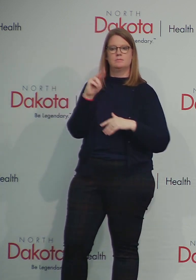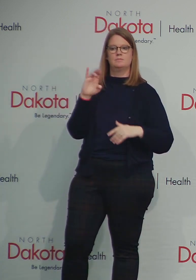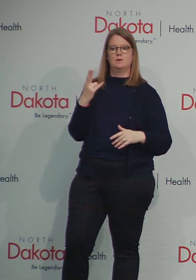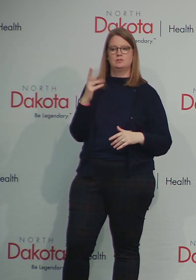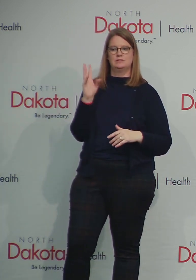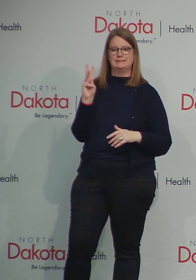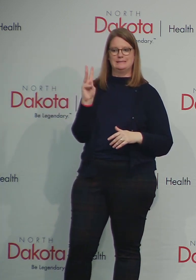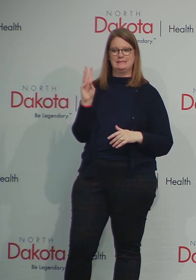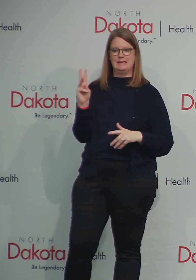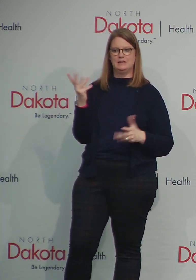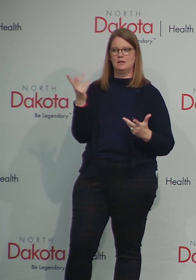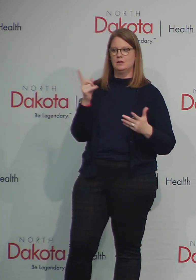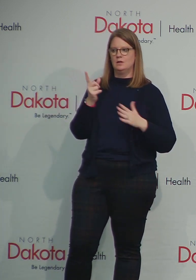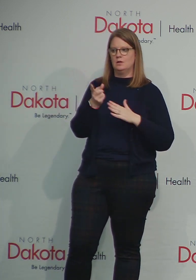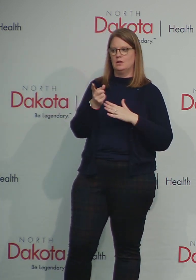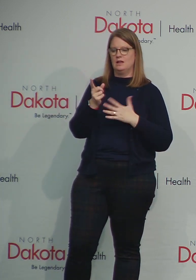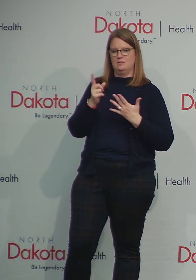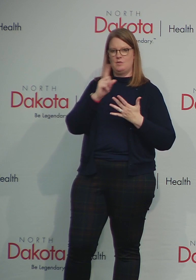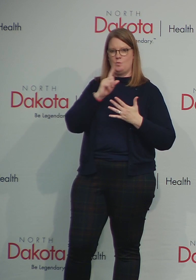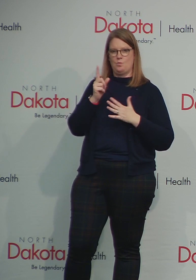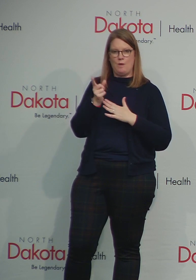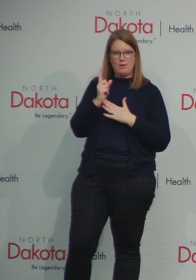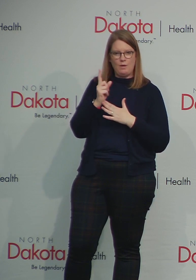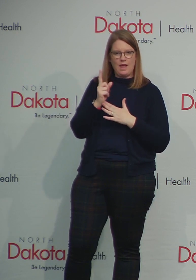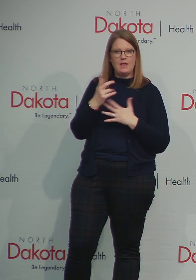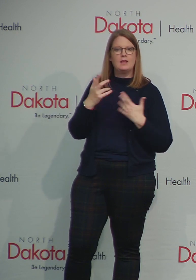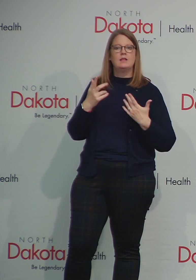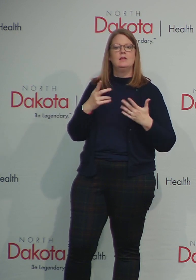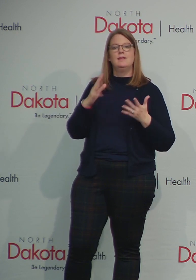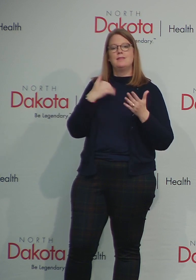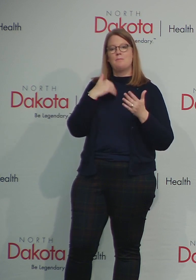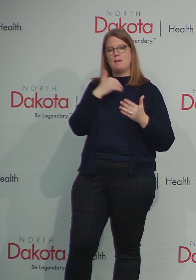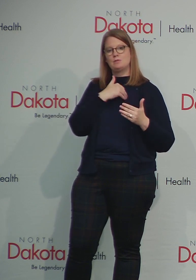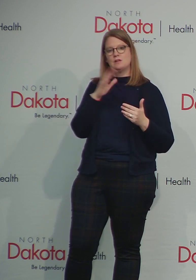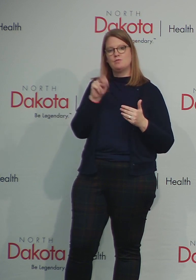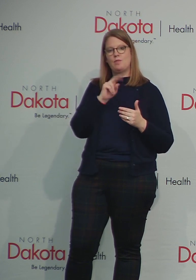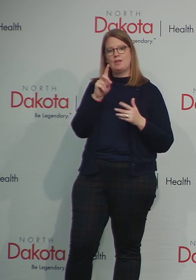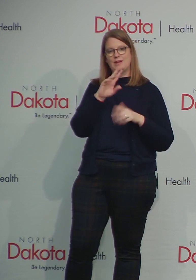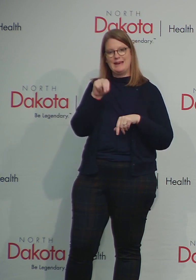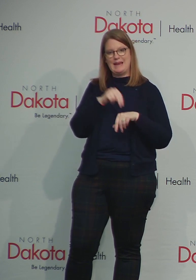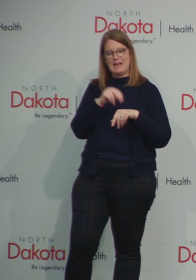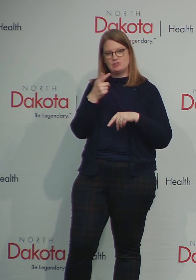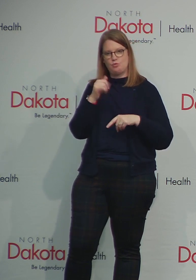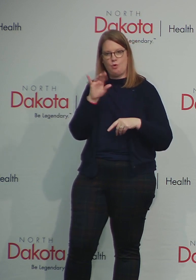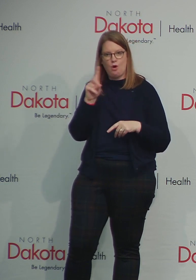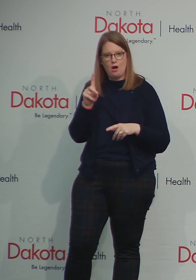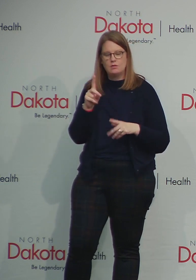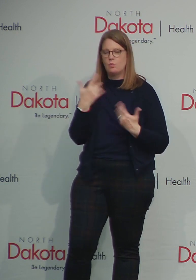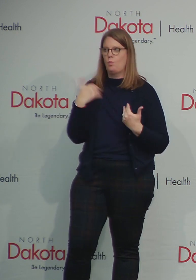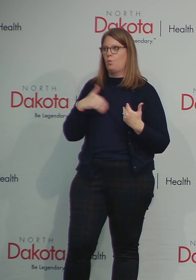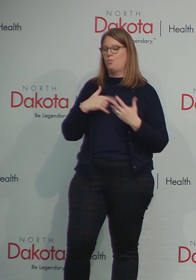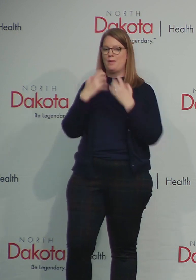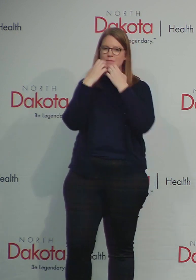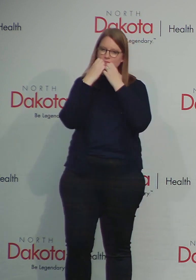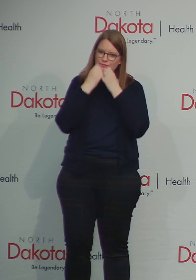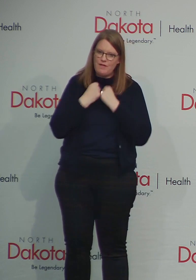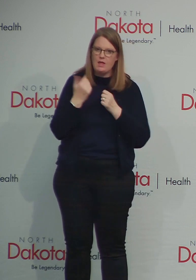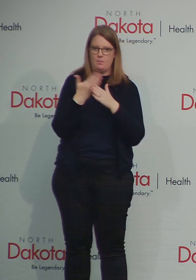16th, in the very earliest days of the pandemic, the members of the North Dakota National Guard have been invaluable partners on